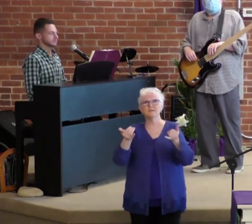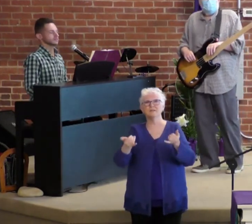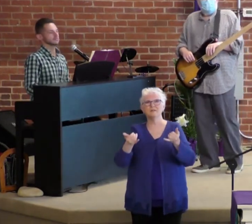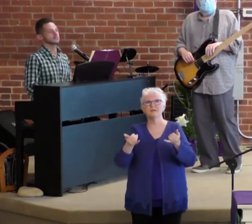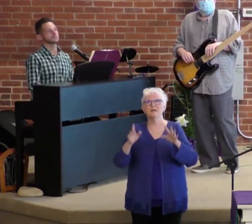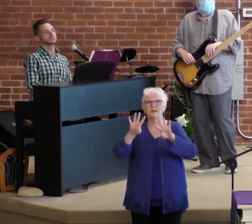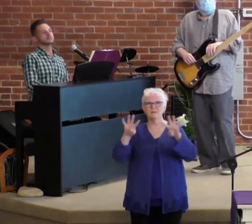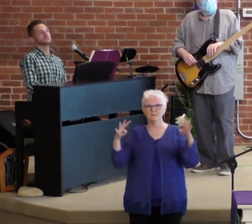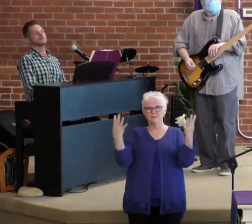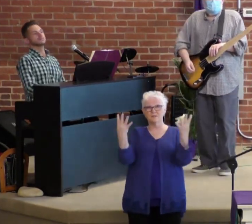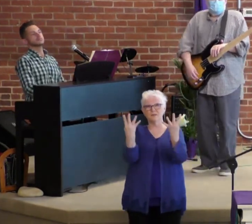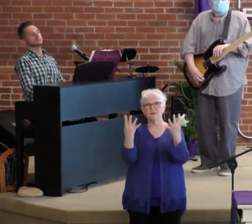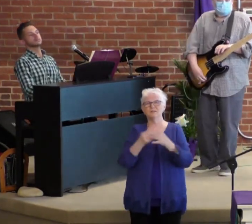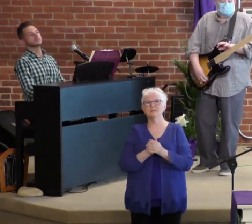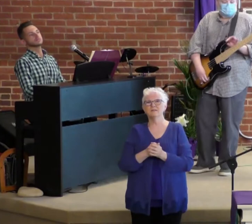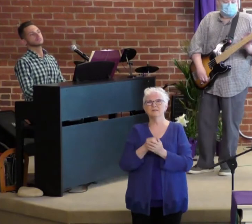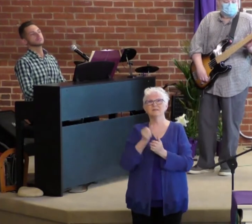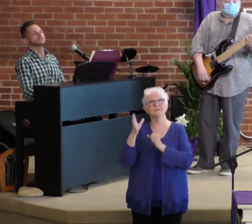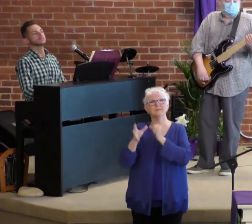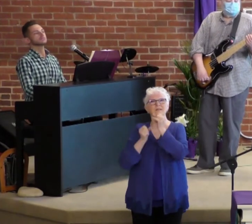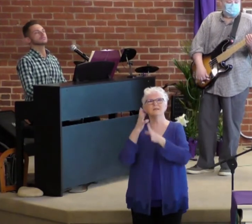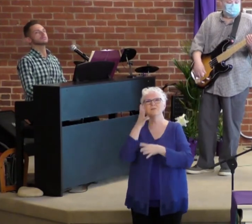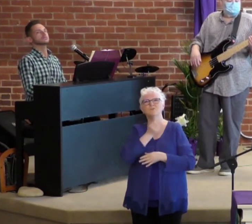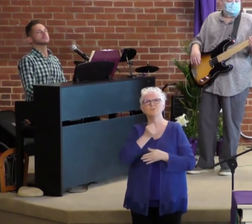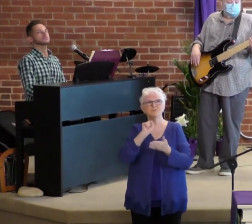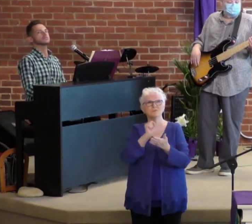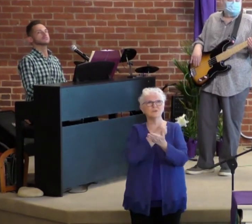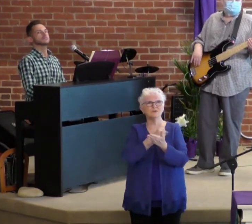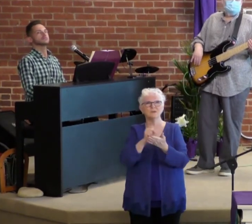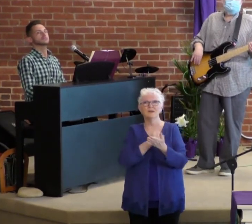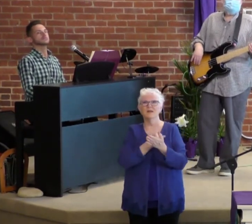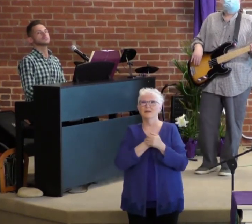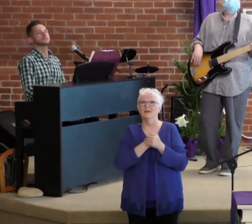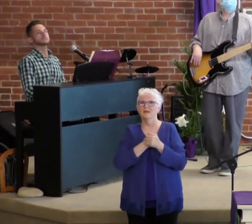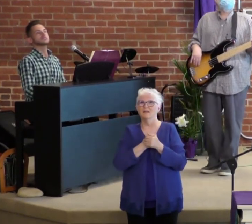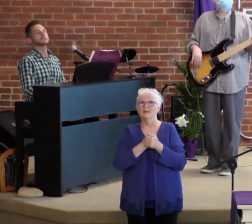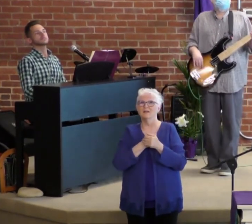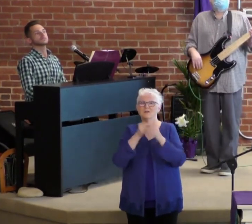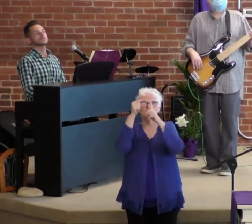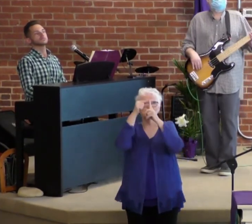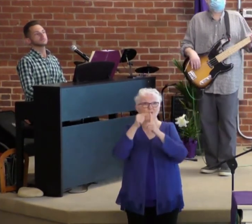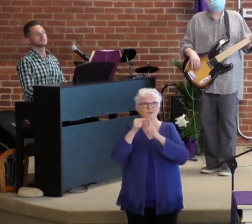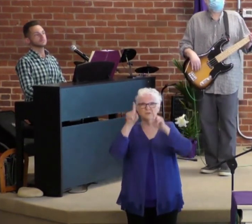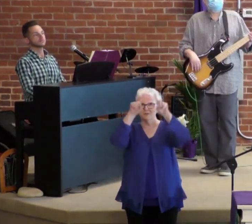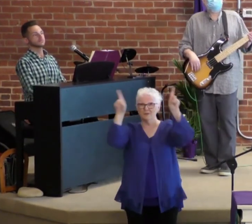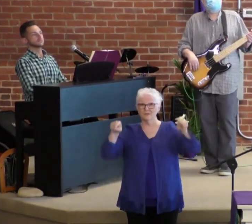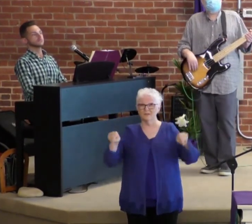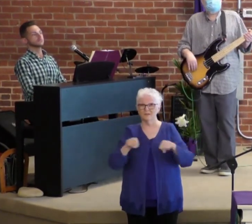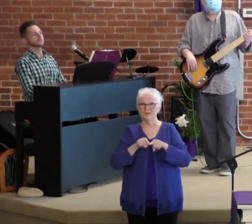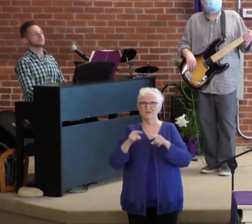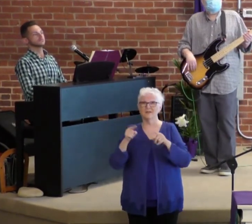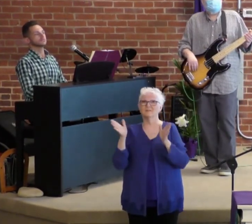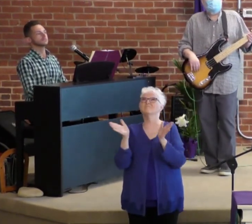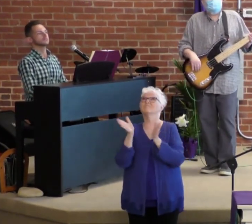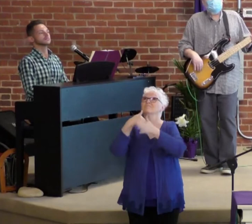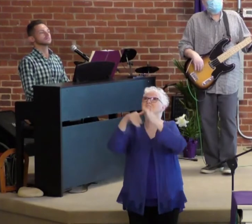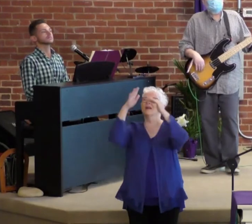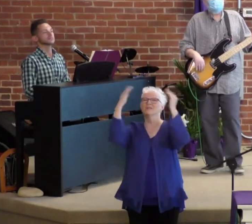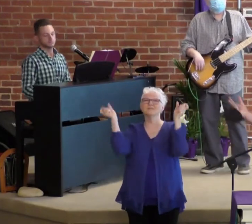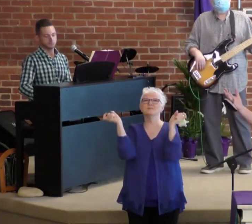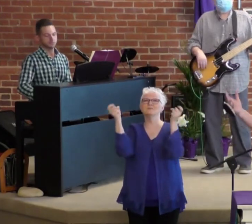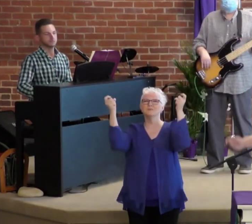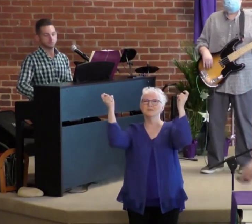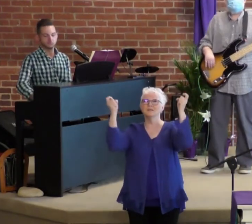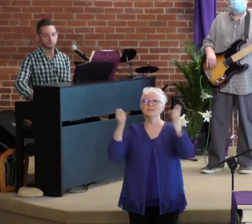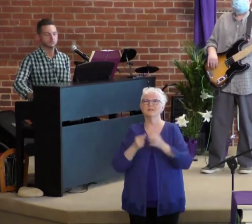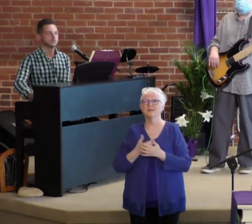congregation by singing an old hymn, and I believe Jimmy's got the words on the screen for us, Heaven's Jubilee. And if you'd